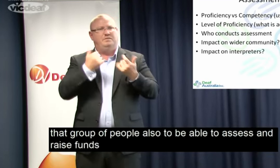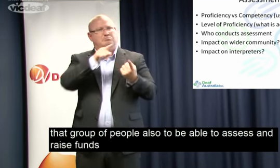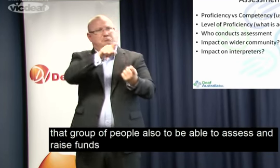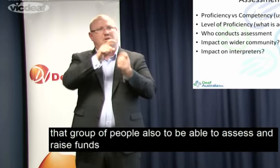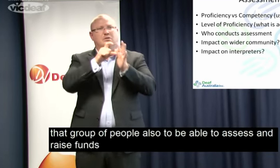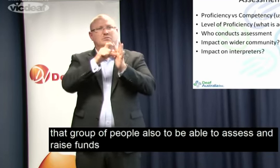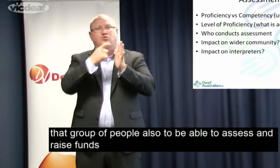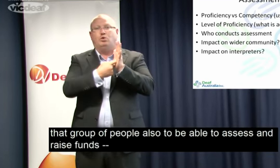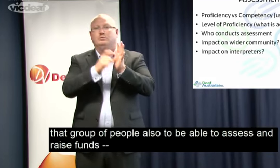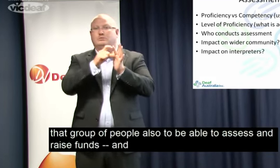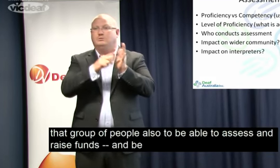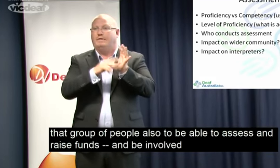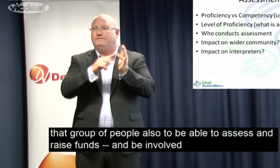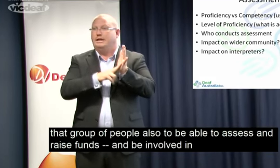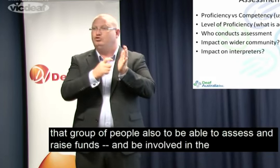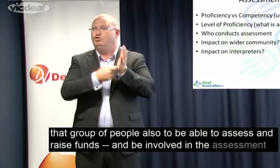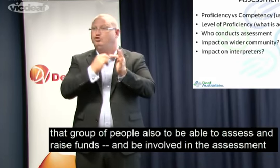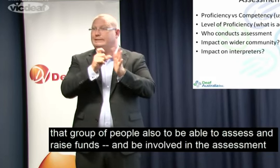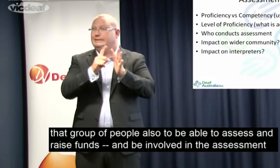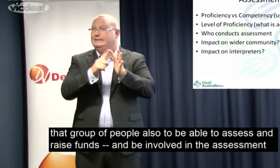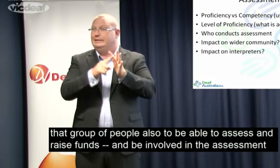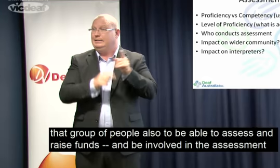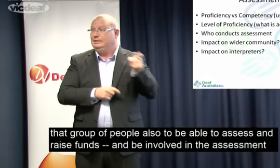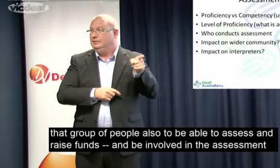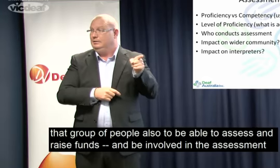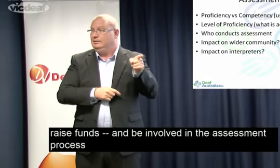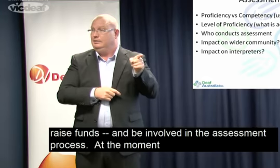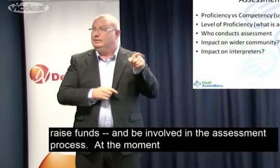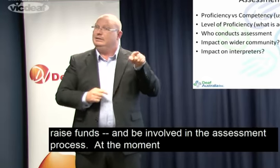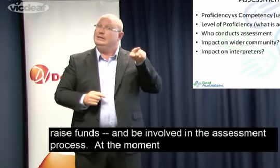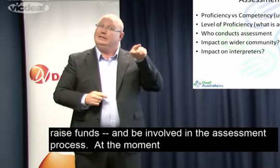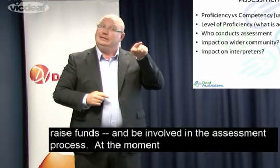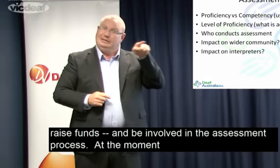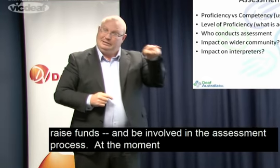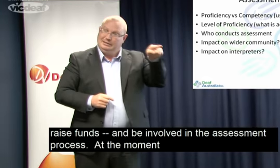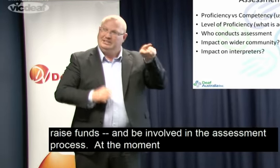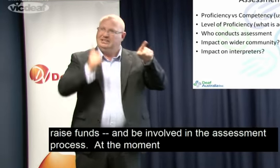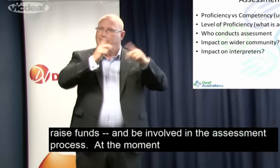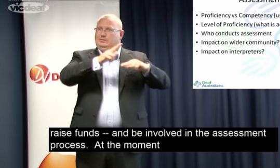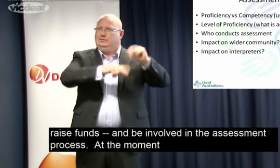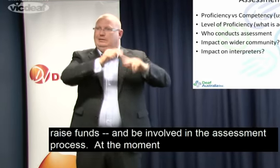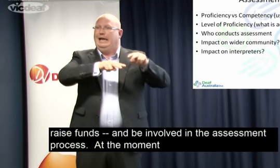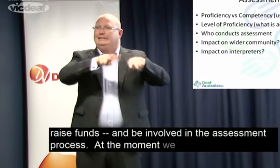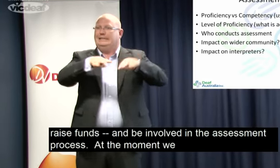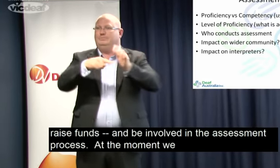process. At the moment, we've recruited Dr. Donovan Cresdy, and he now